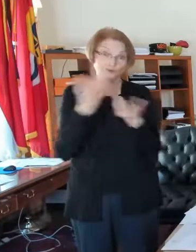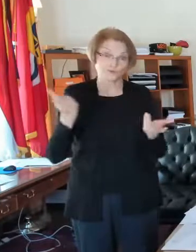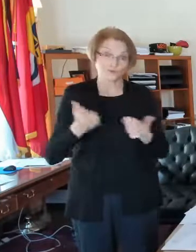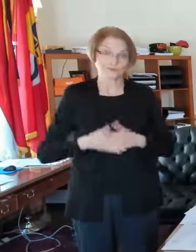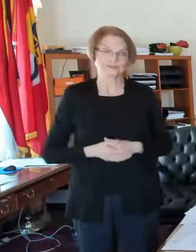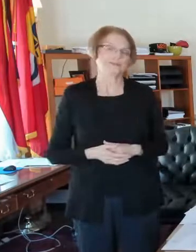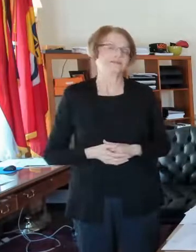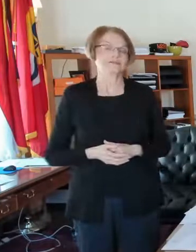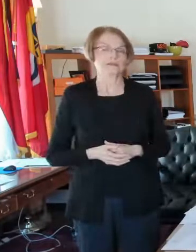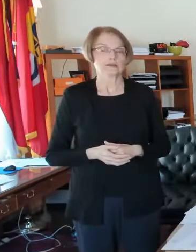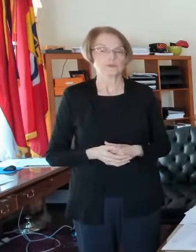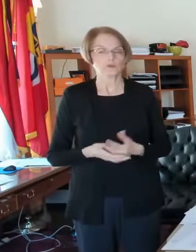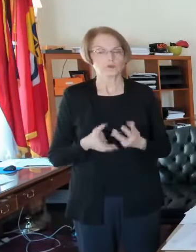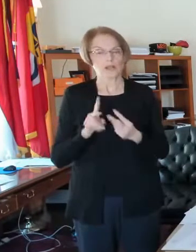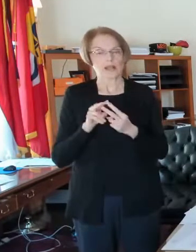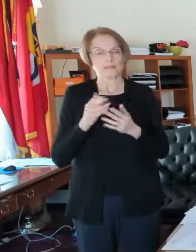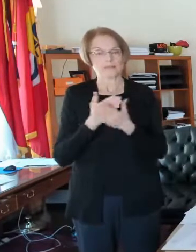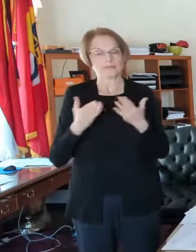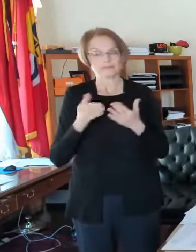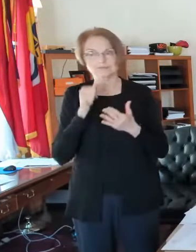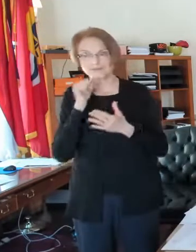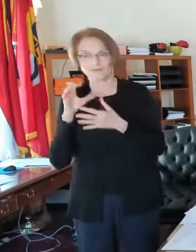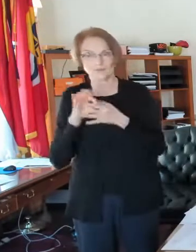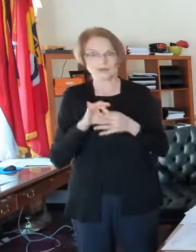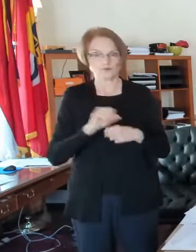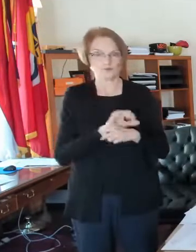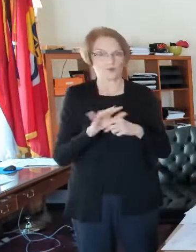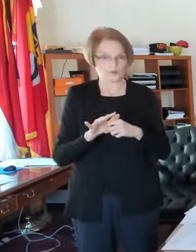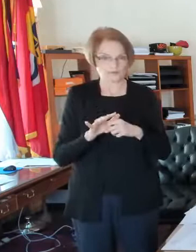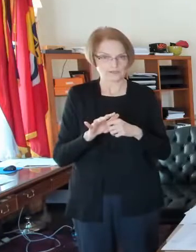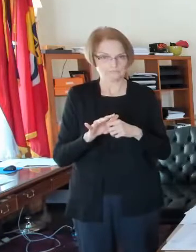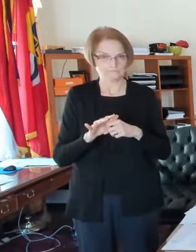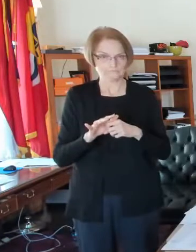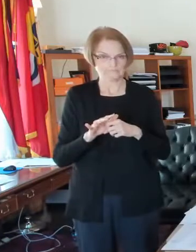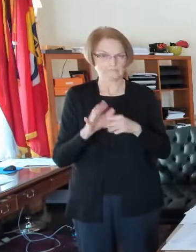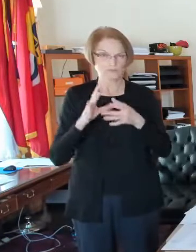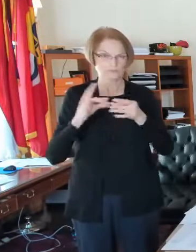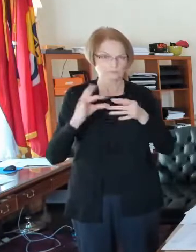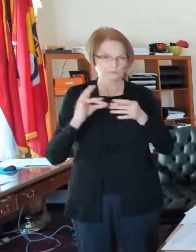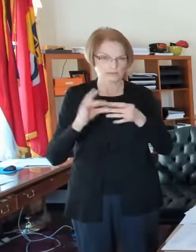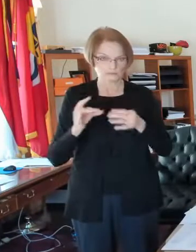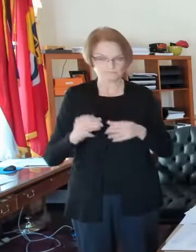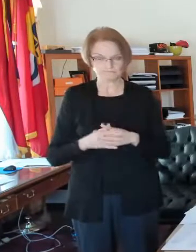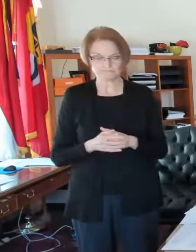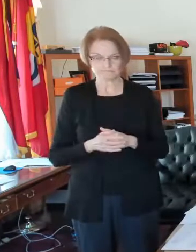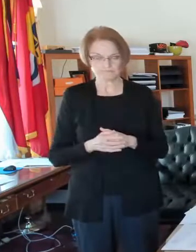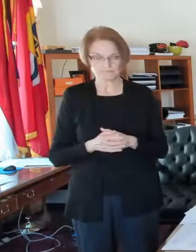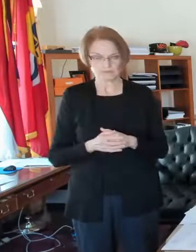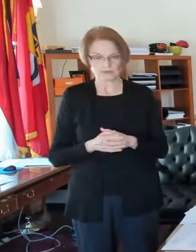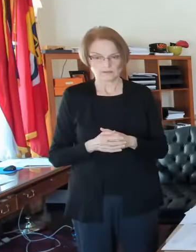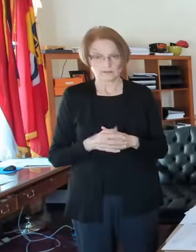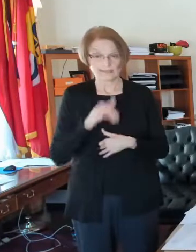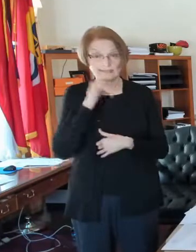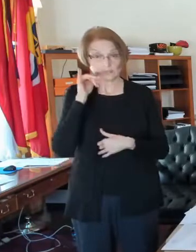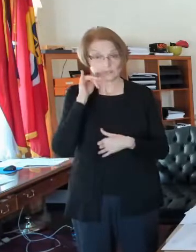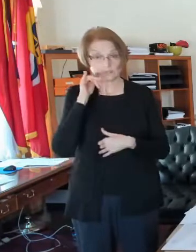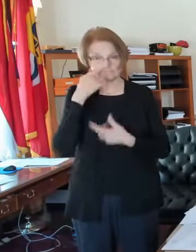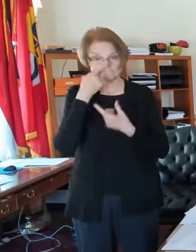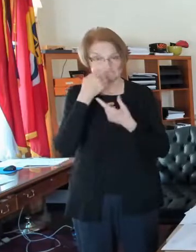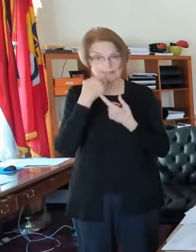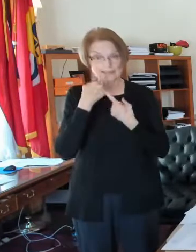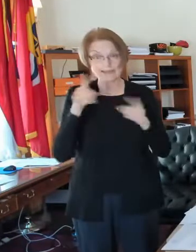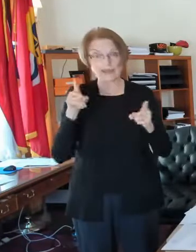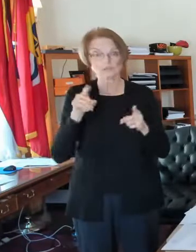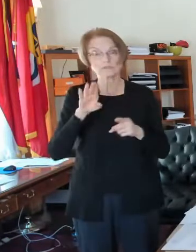Just a couple things that are not COVID related that I wanted to mention to you. it was announced yesterday, I believe, that